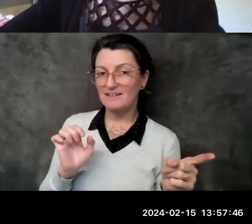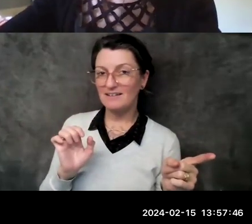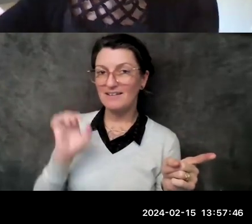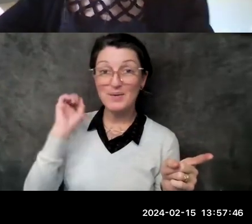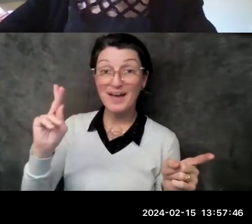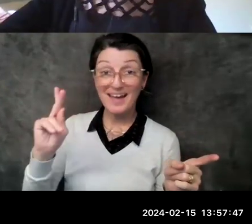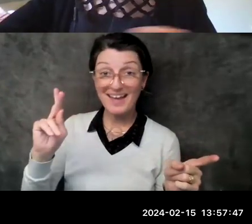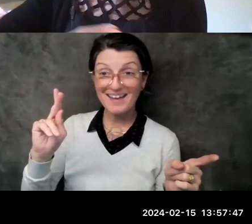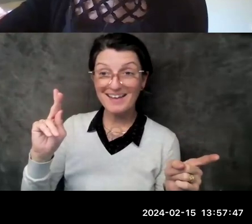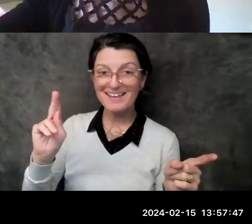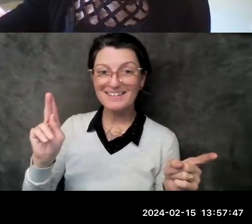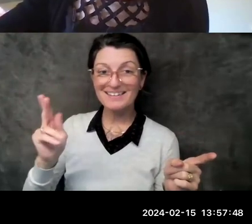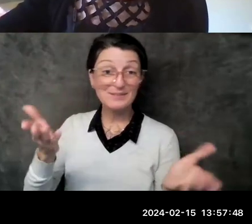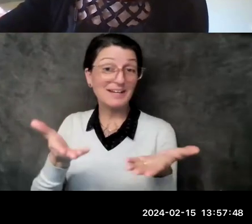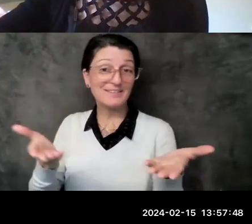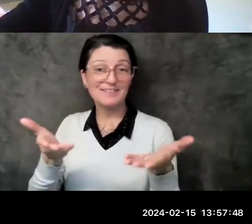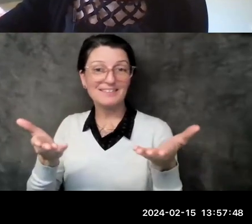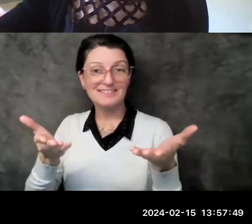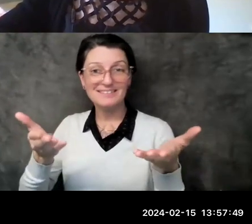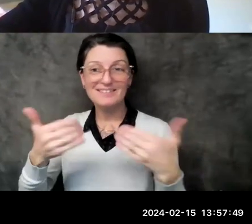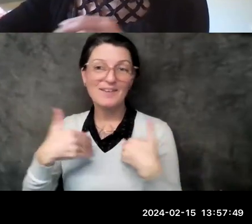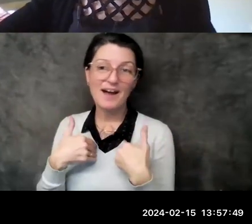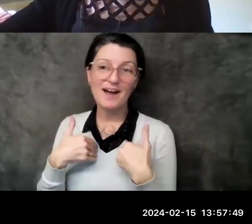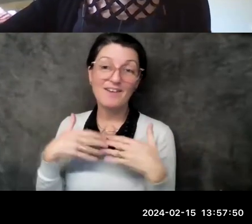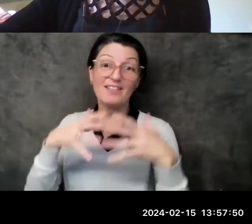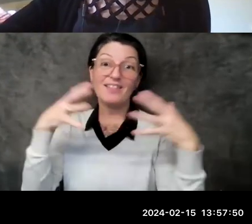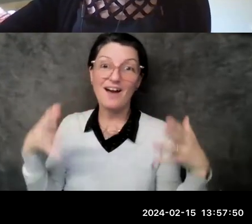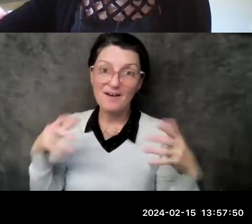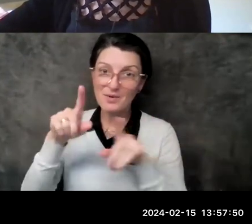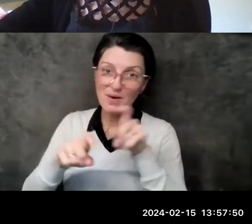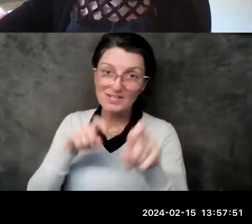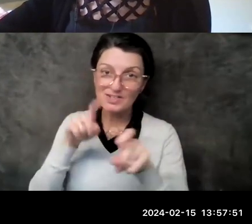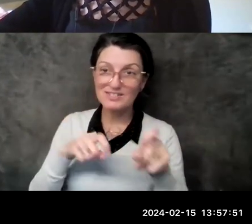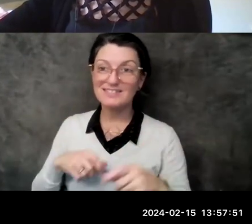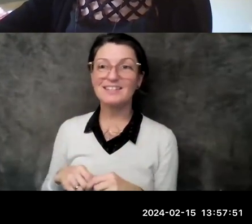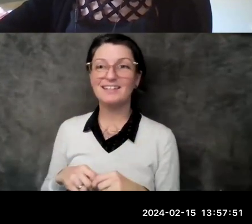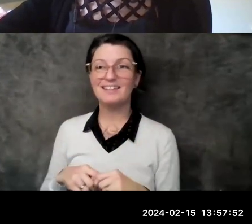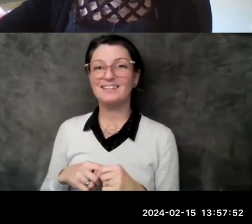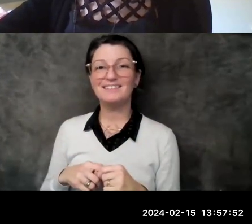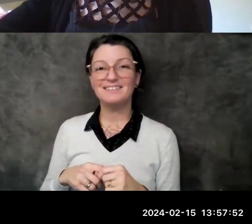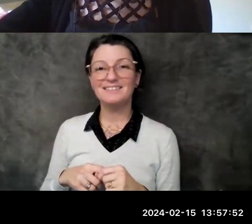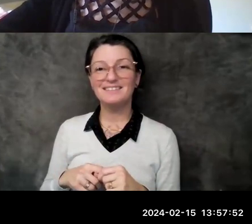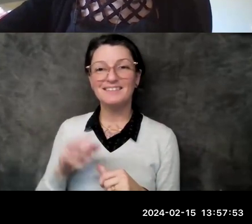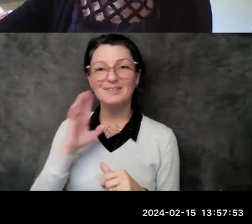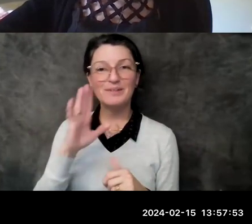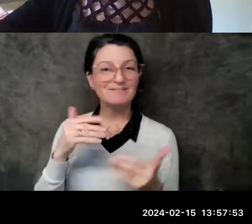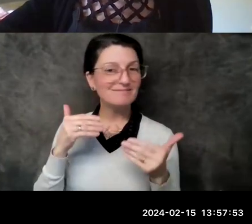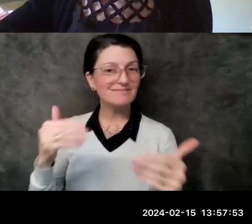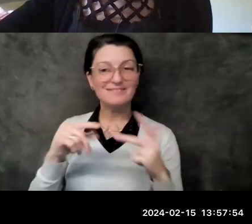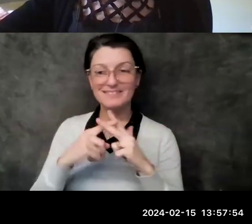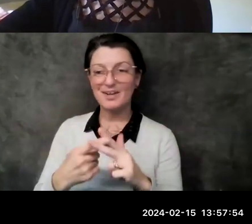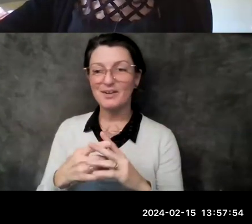Okay. So here we are, and we do have lots of questions. So we're gonna go ahead and jump